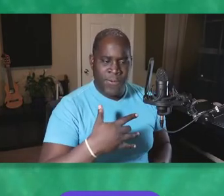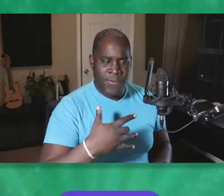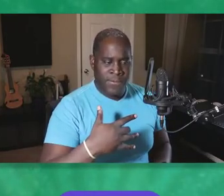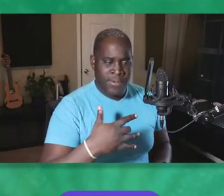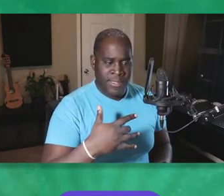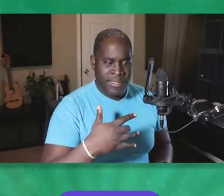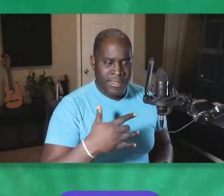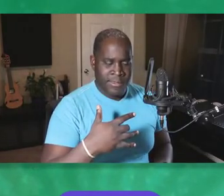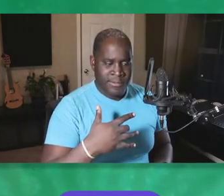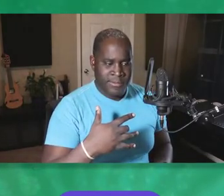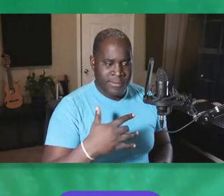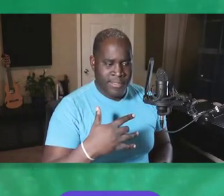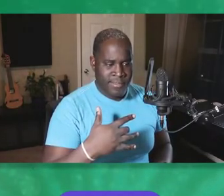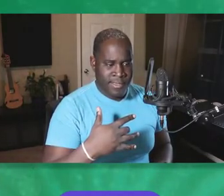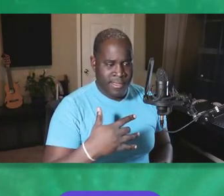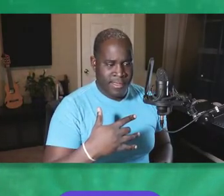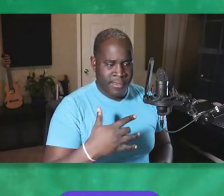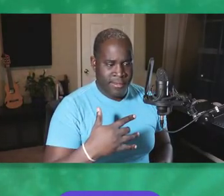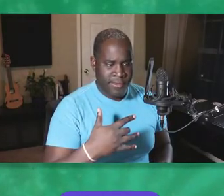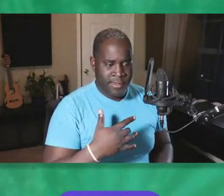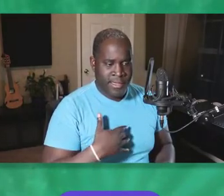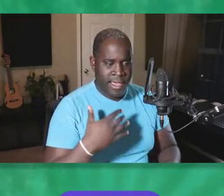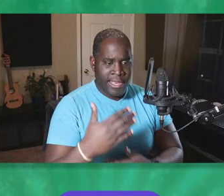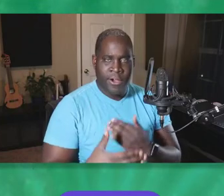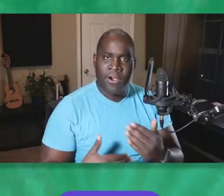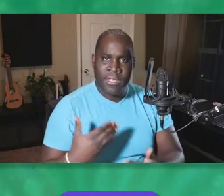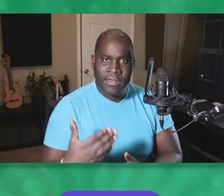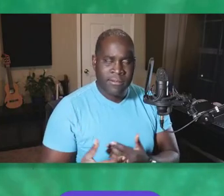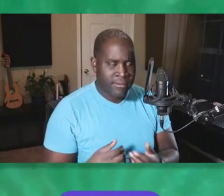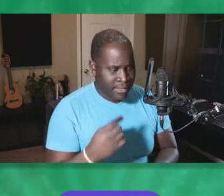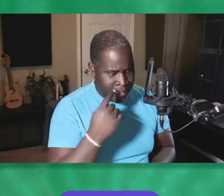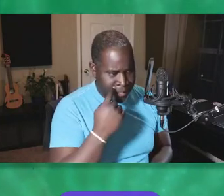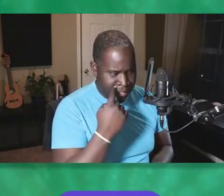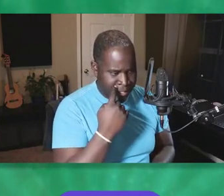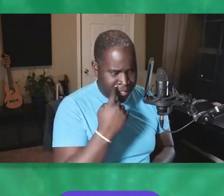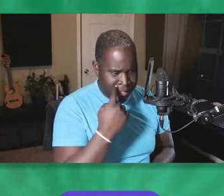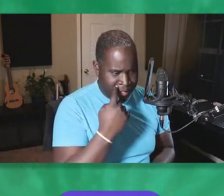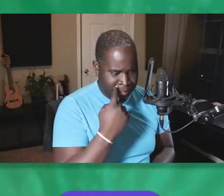know, let's see, kind-hearted.